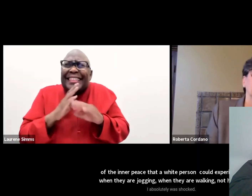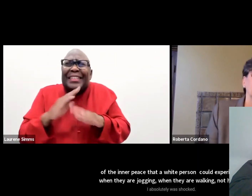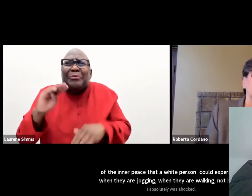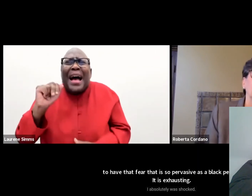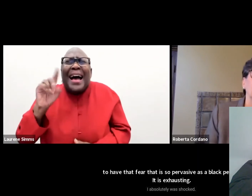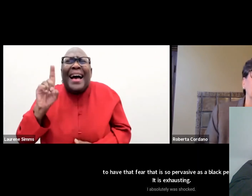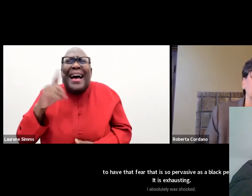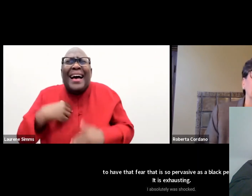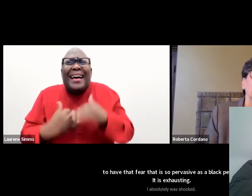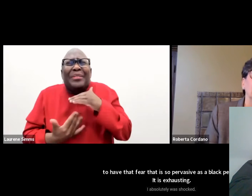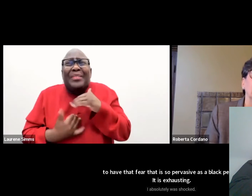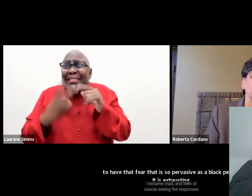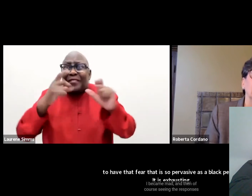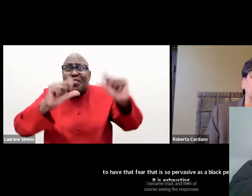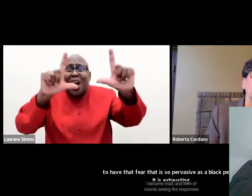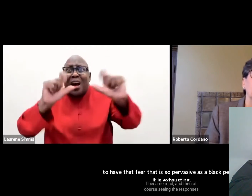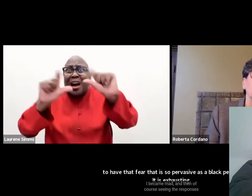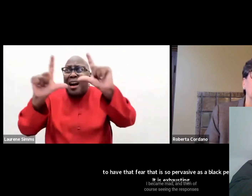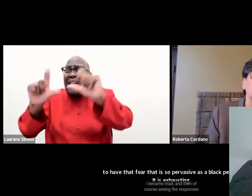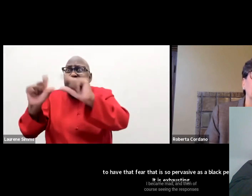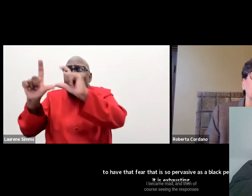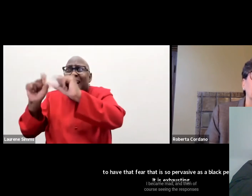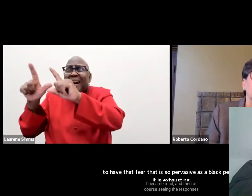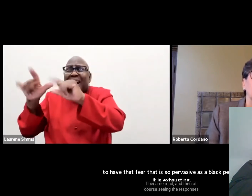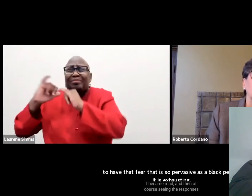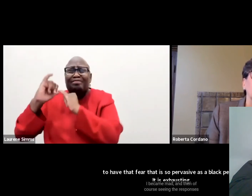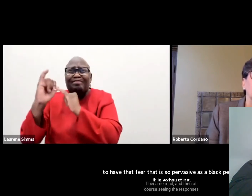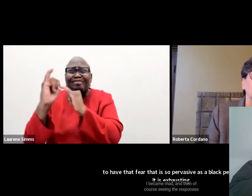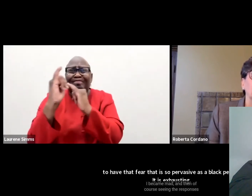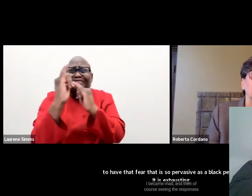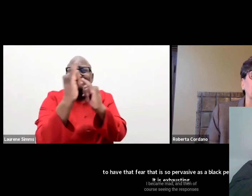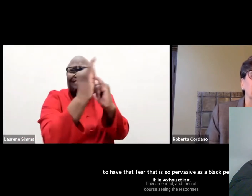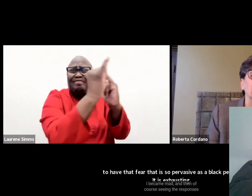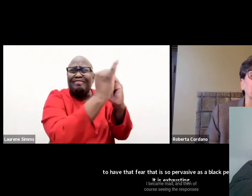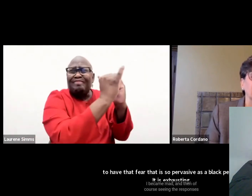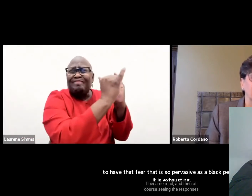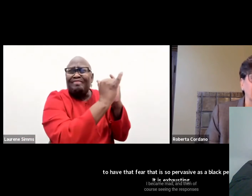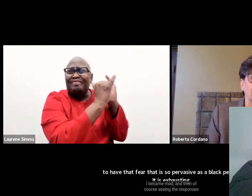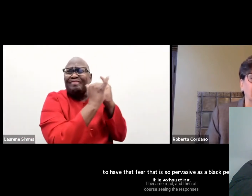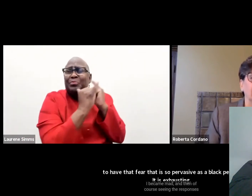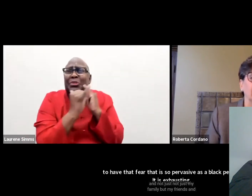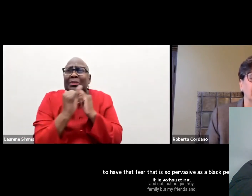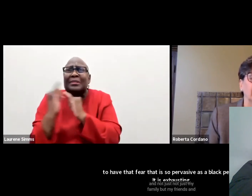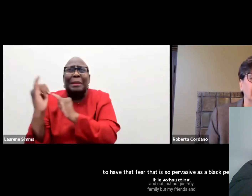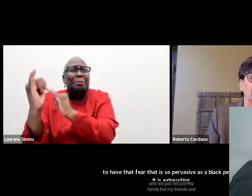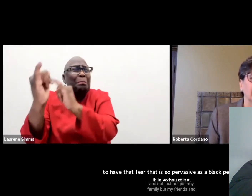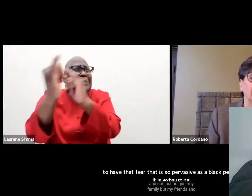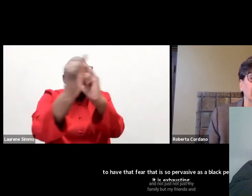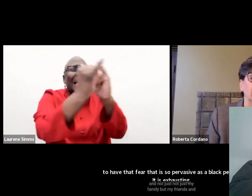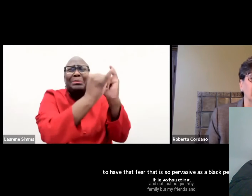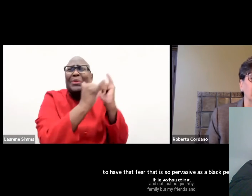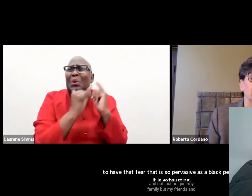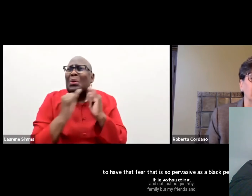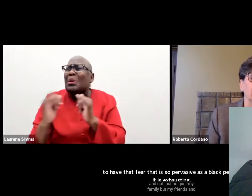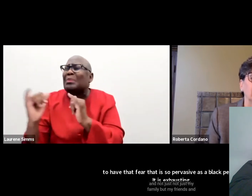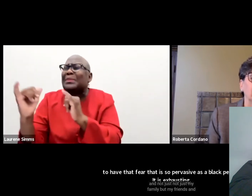murder, I absolutely was shocked to see that all over the news and all over responses to that. And not just